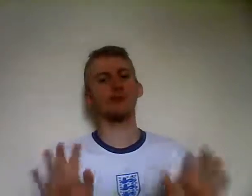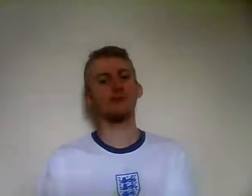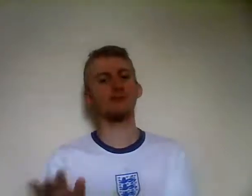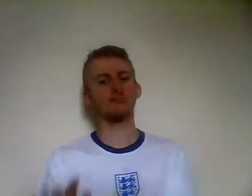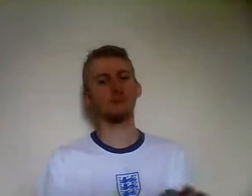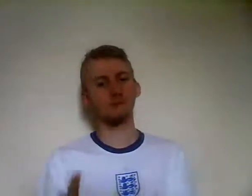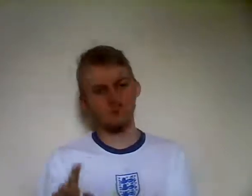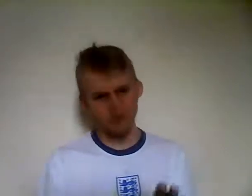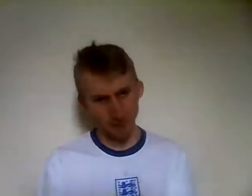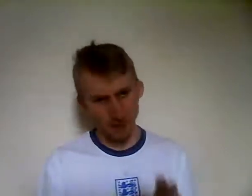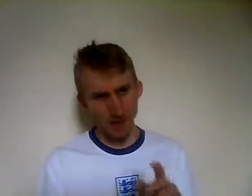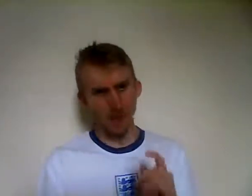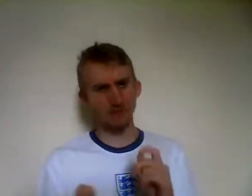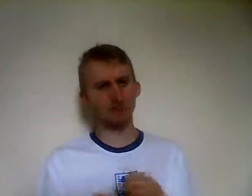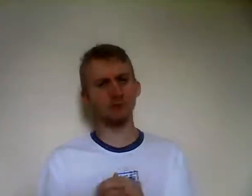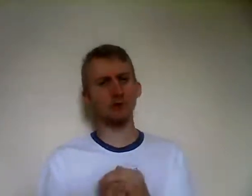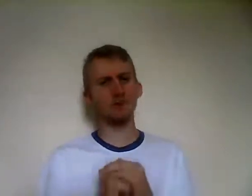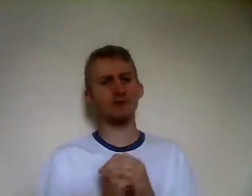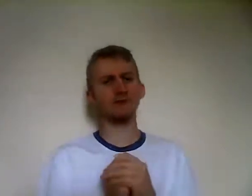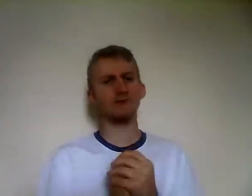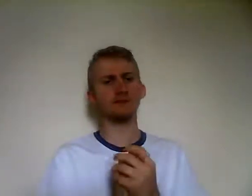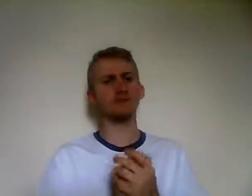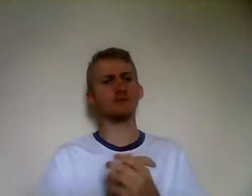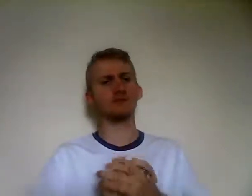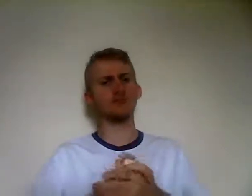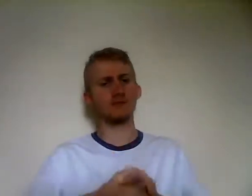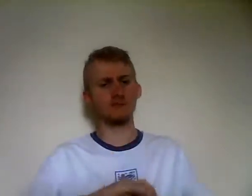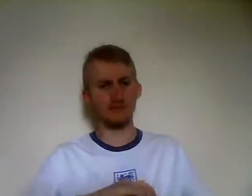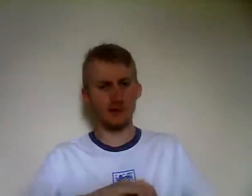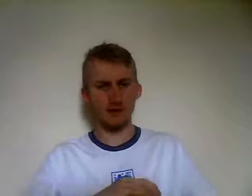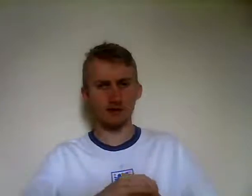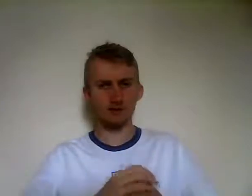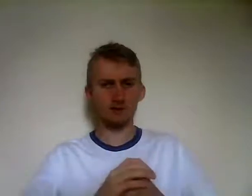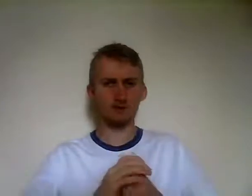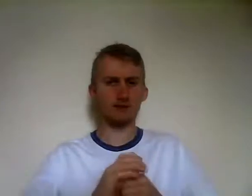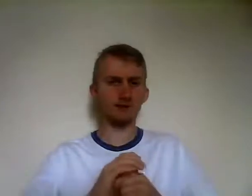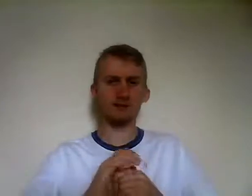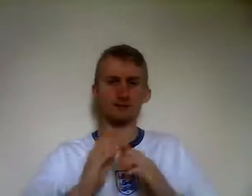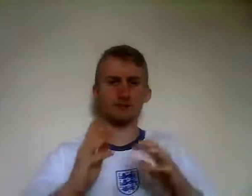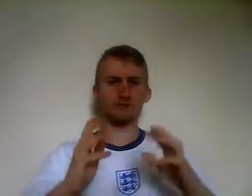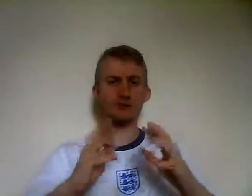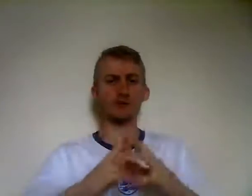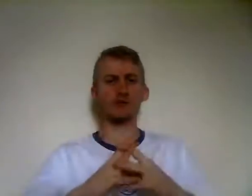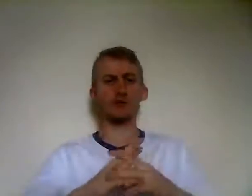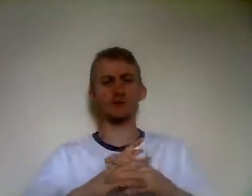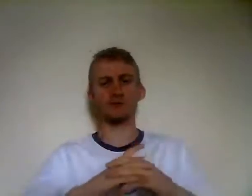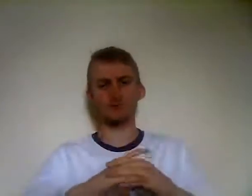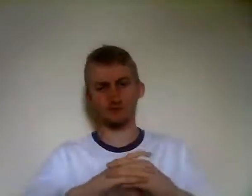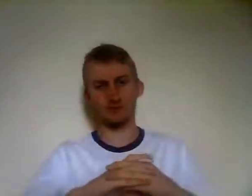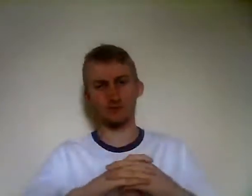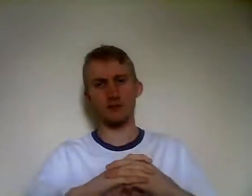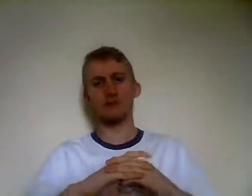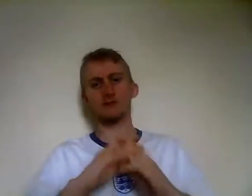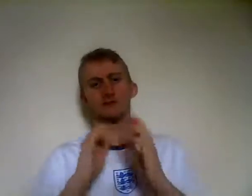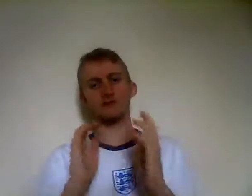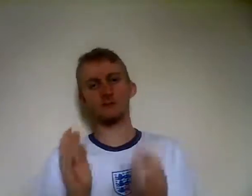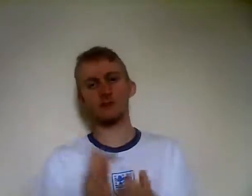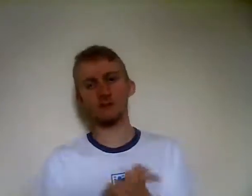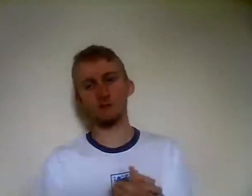playing field. After a short period of stability, Crawley Town ended up in the High Court in London to face a winding